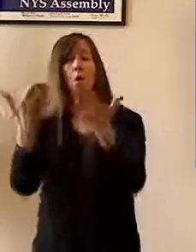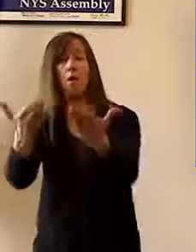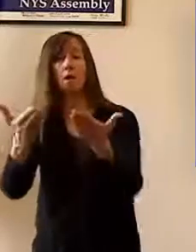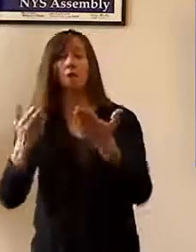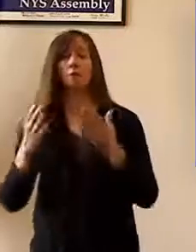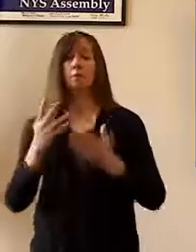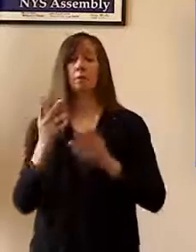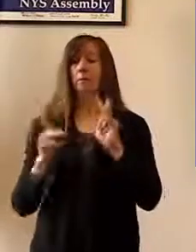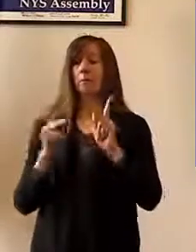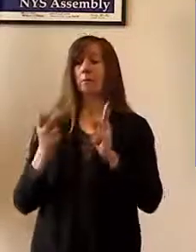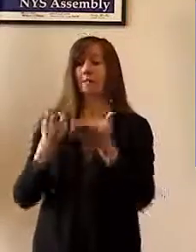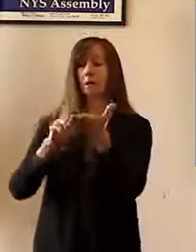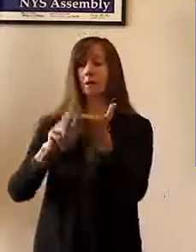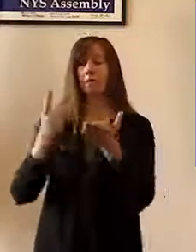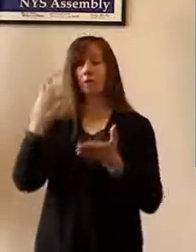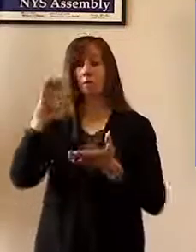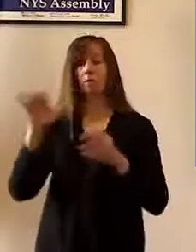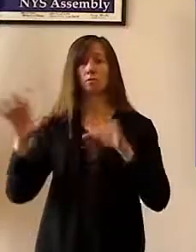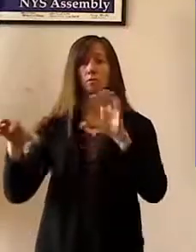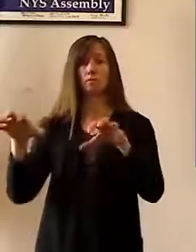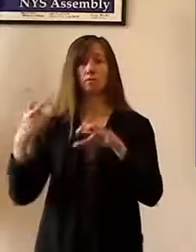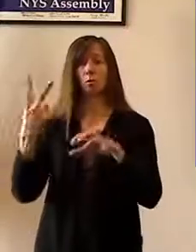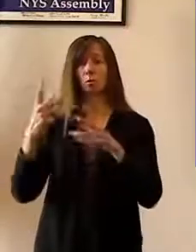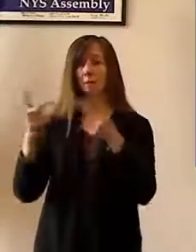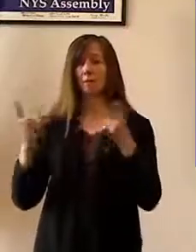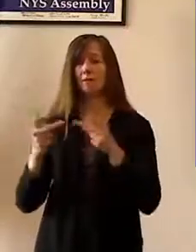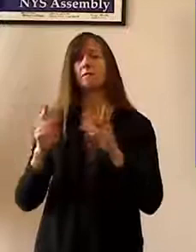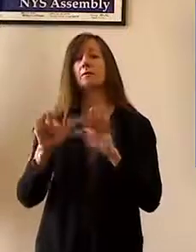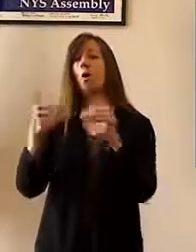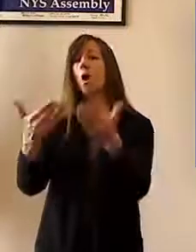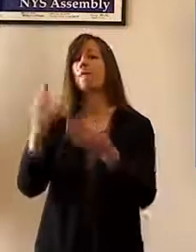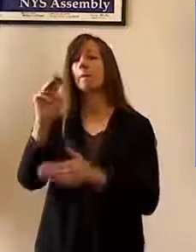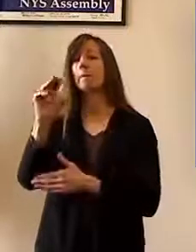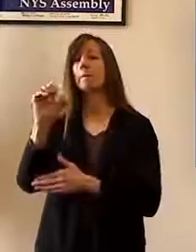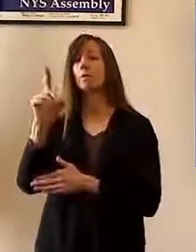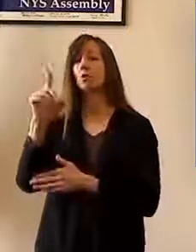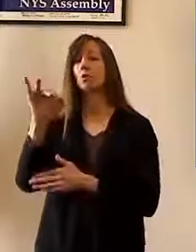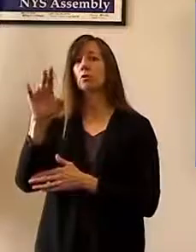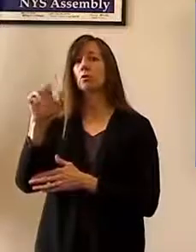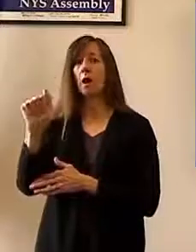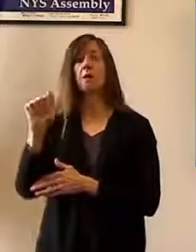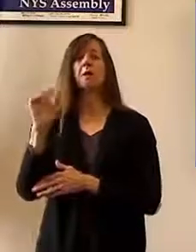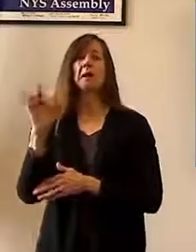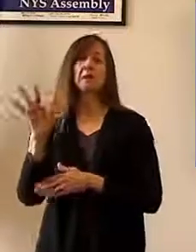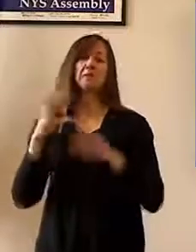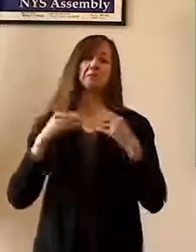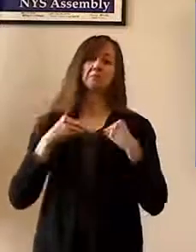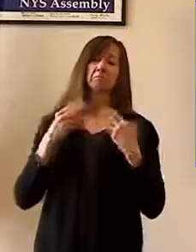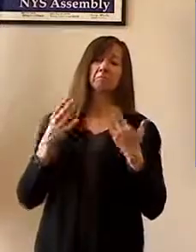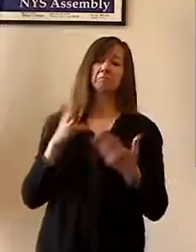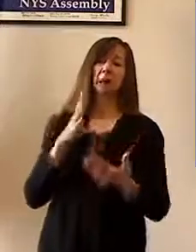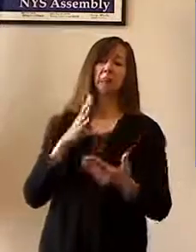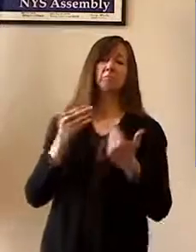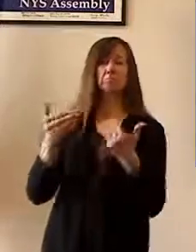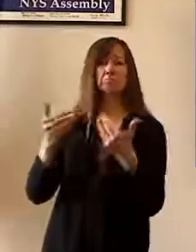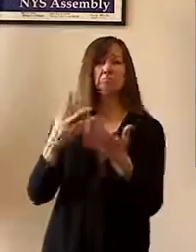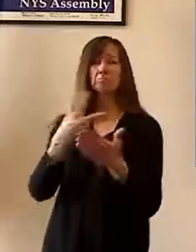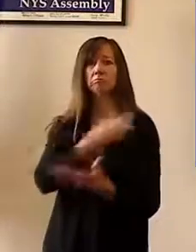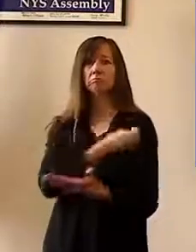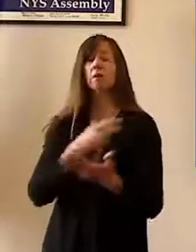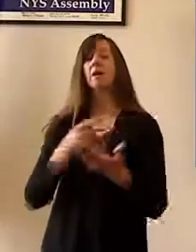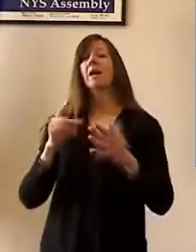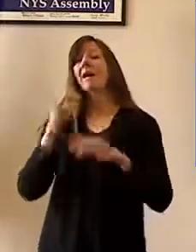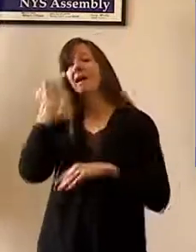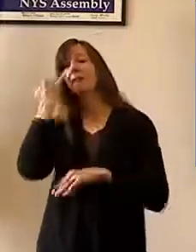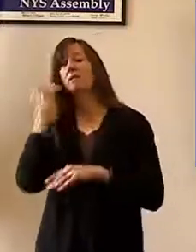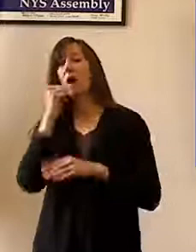fixed pods. And once we get FDA guidance, we hope to be able to resume those pop-up clinics. Now, additionally, we've seen great success